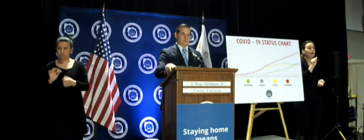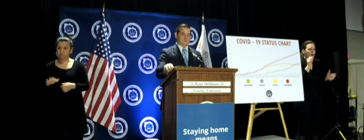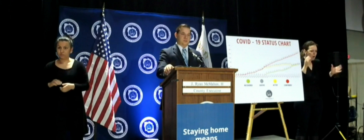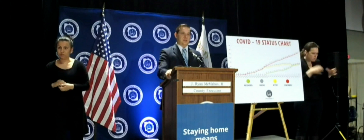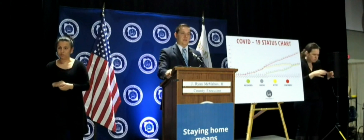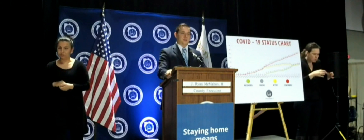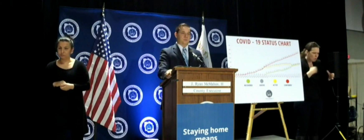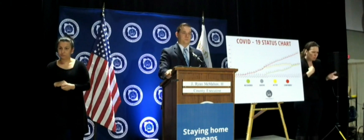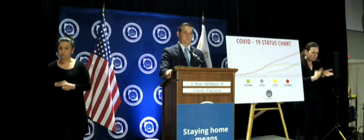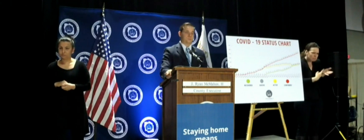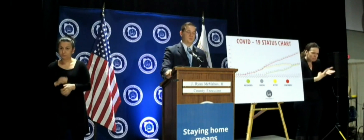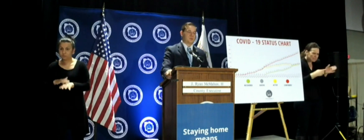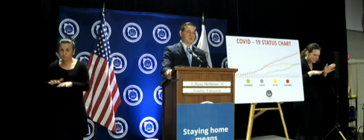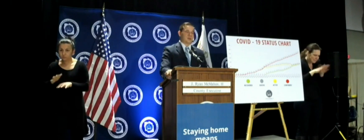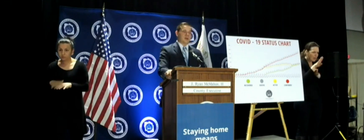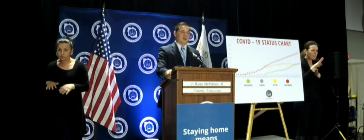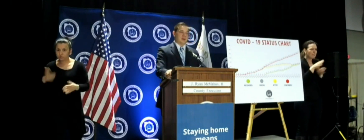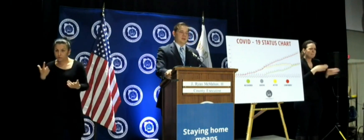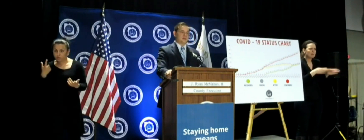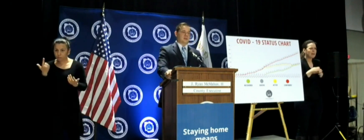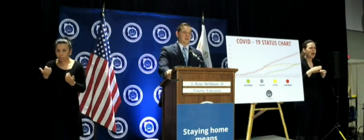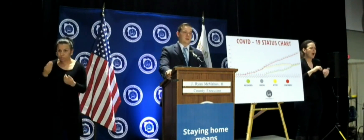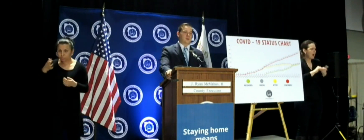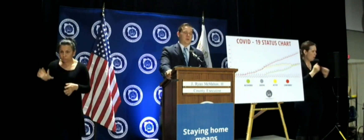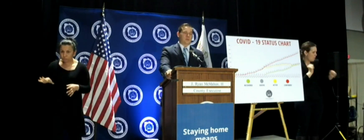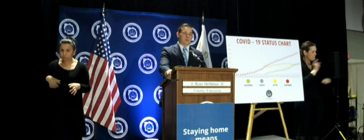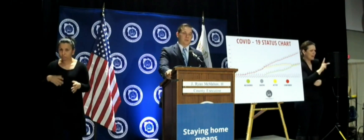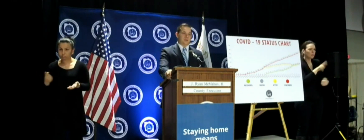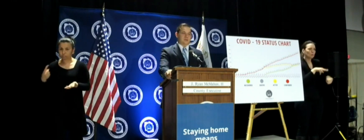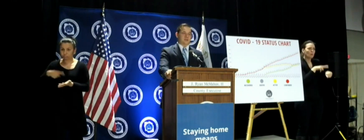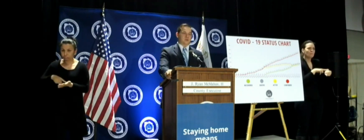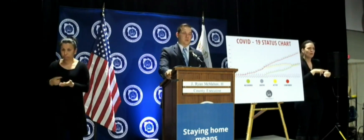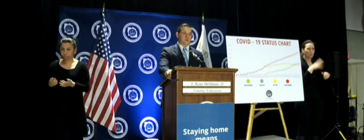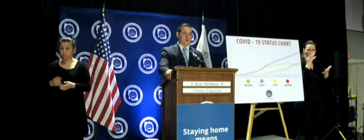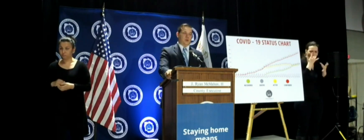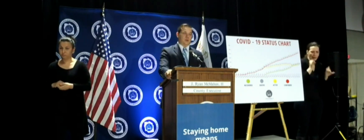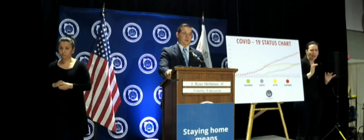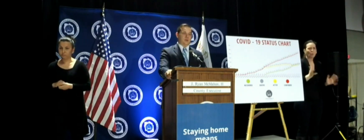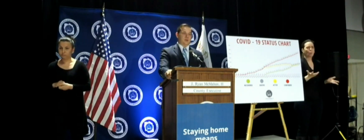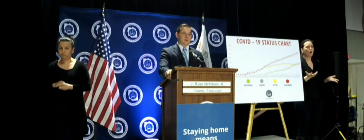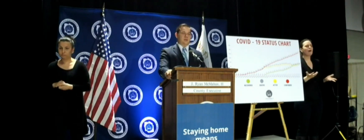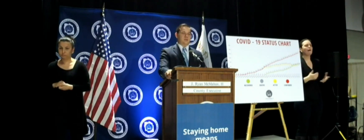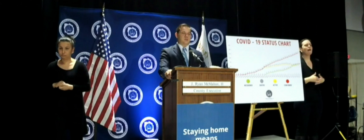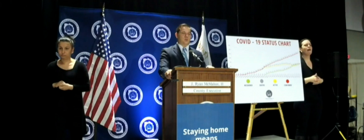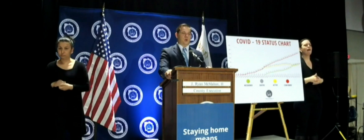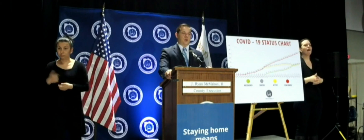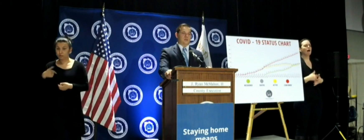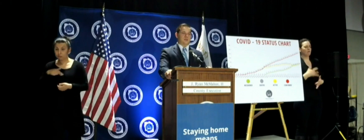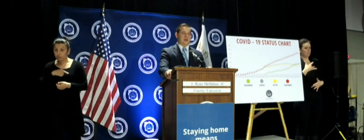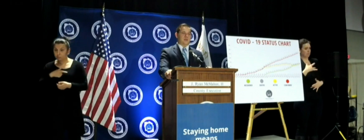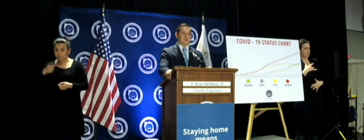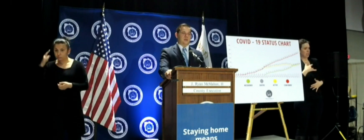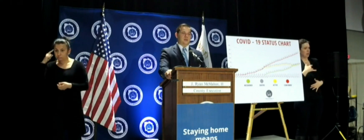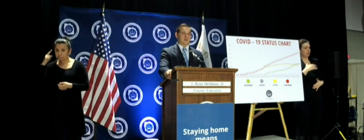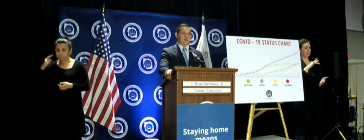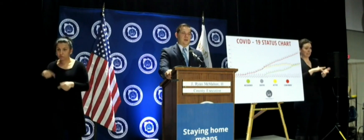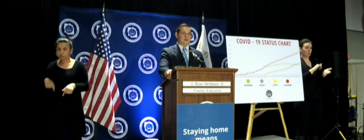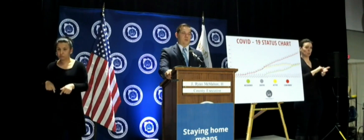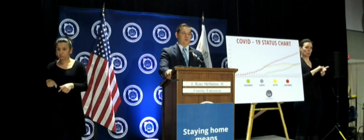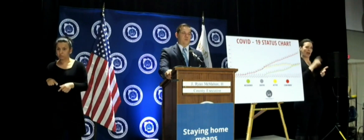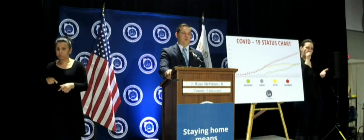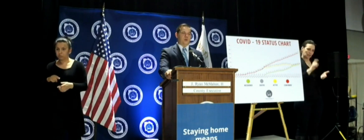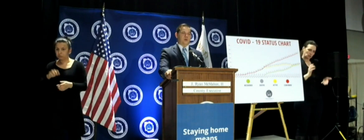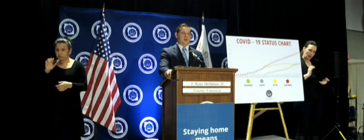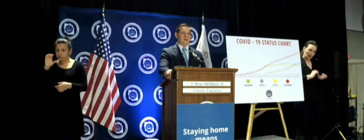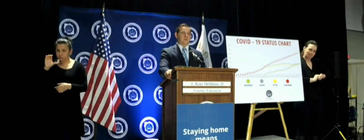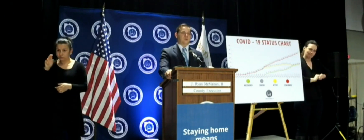like together. And we believe that Central New York needs to work together